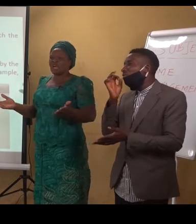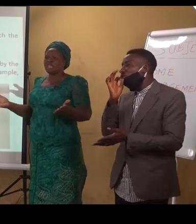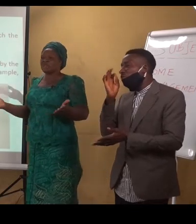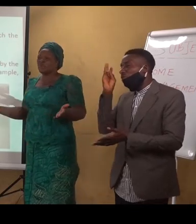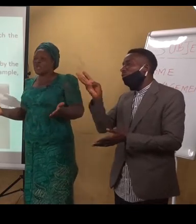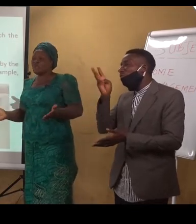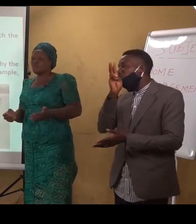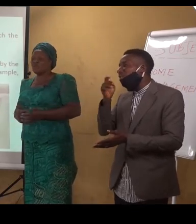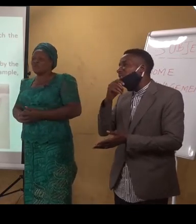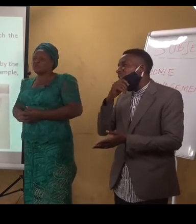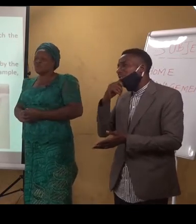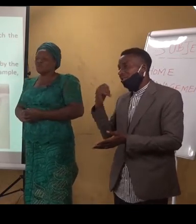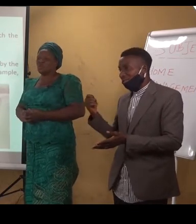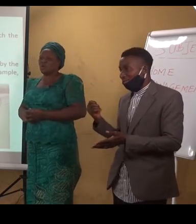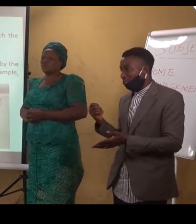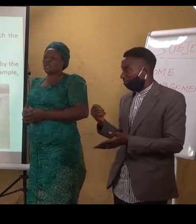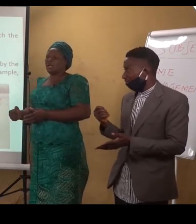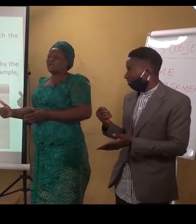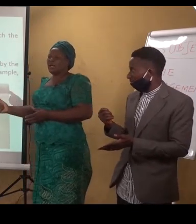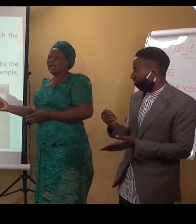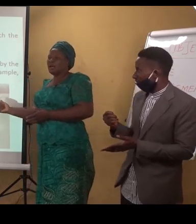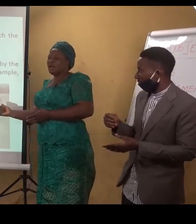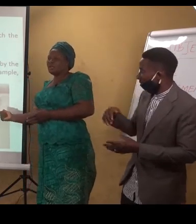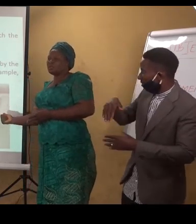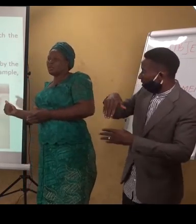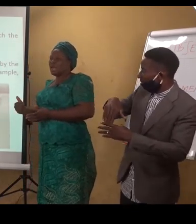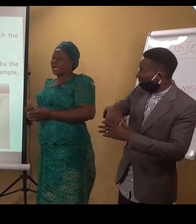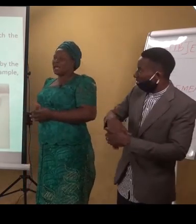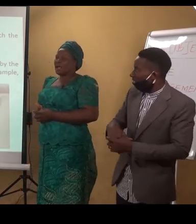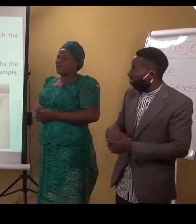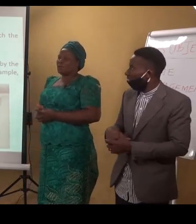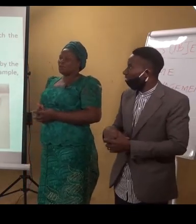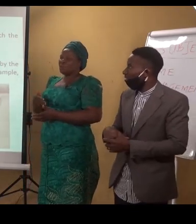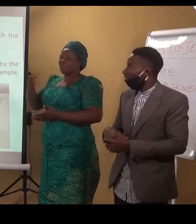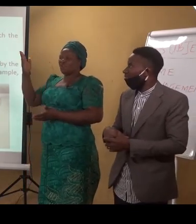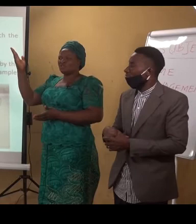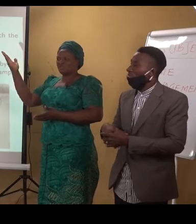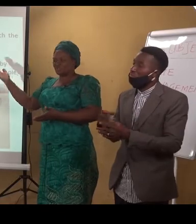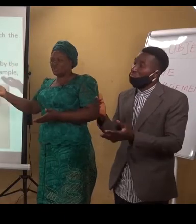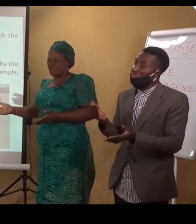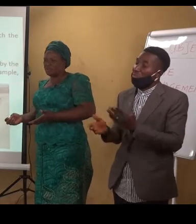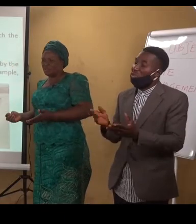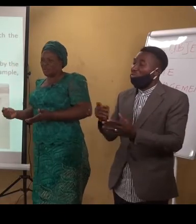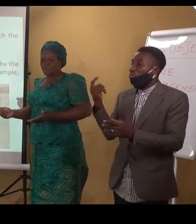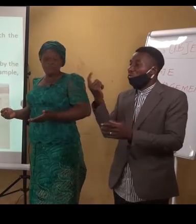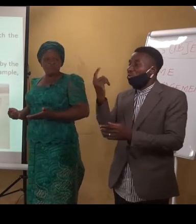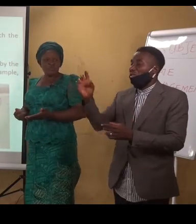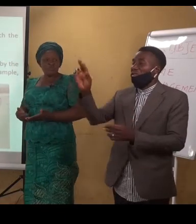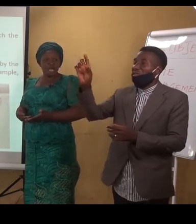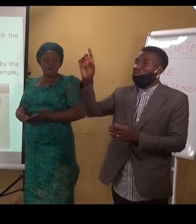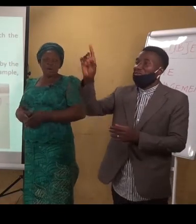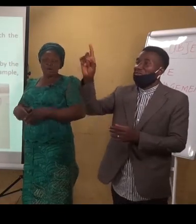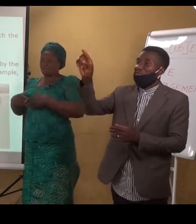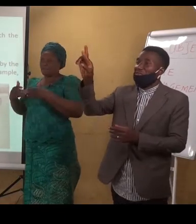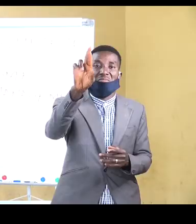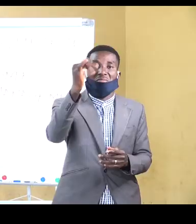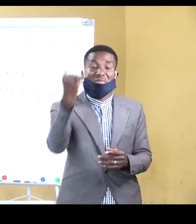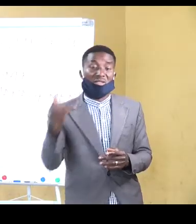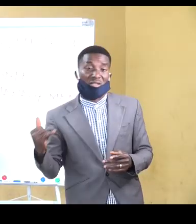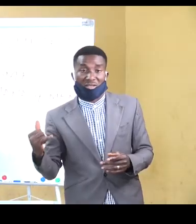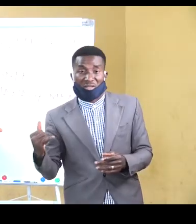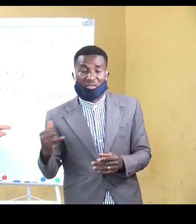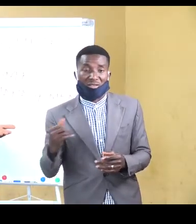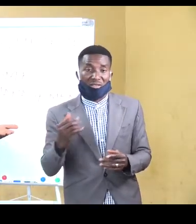common drying, where you don't use what? The solar, which is just the sun, the food are